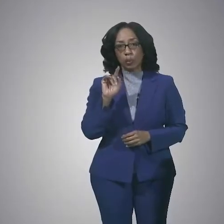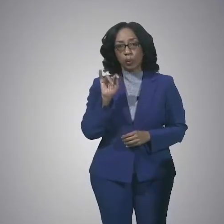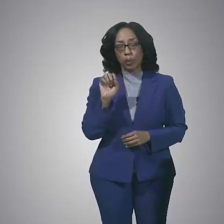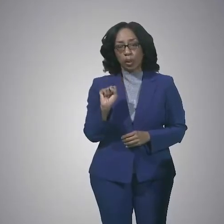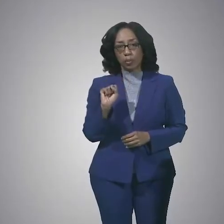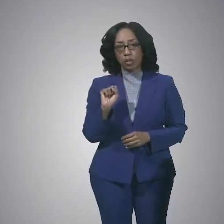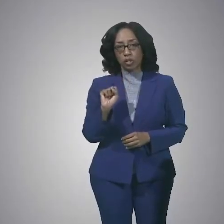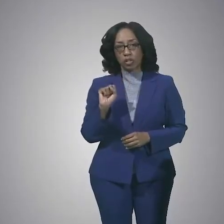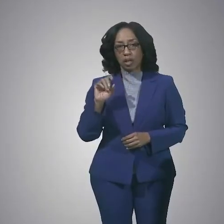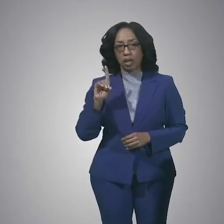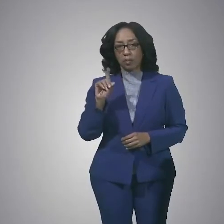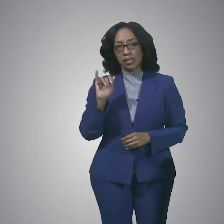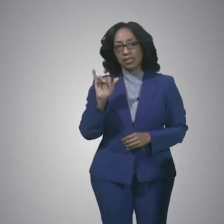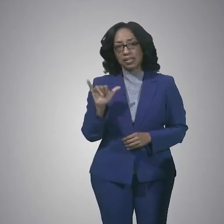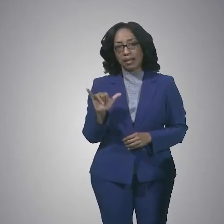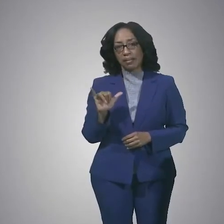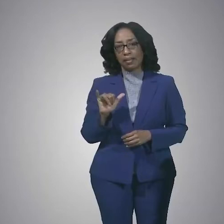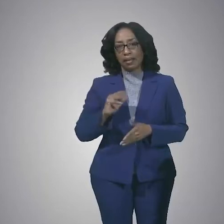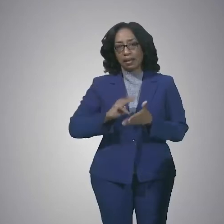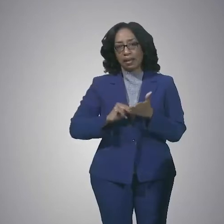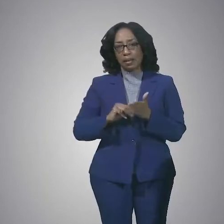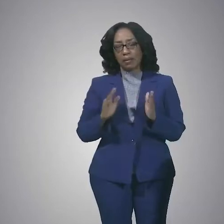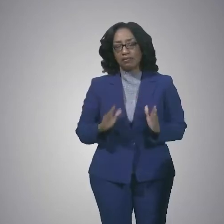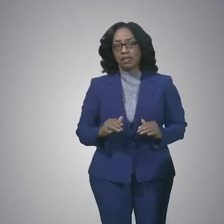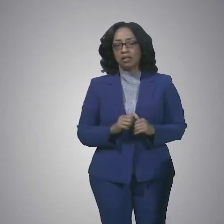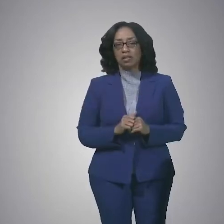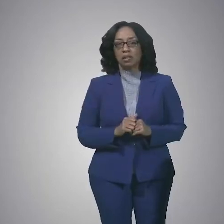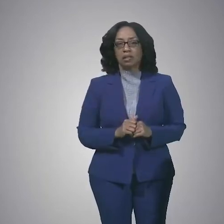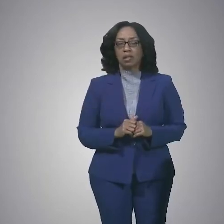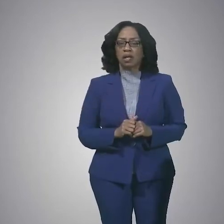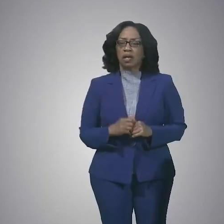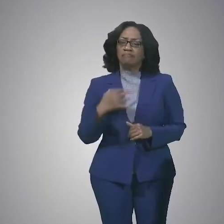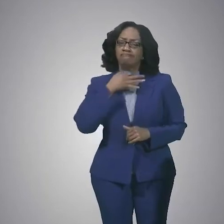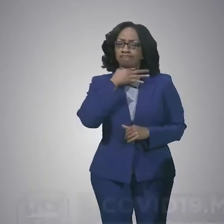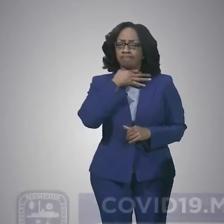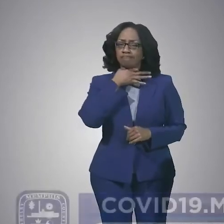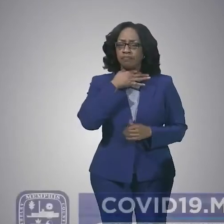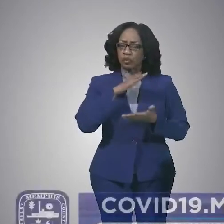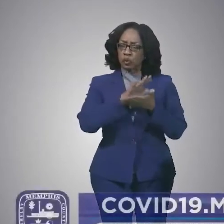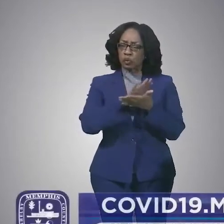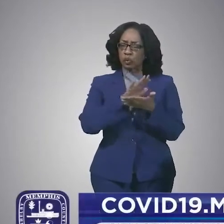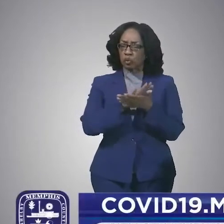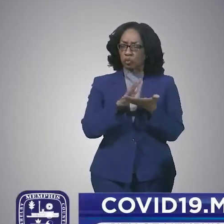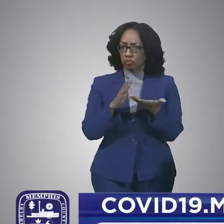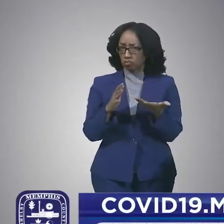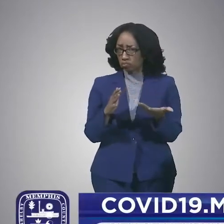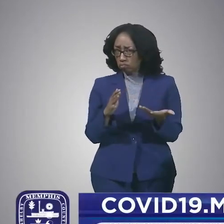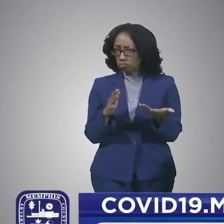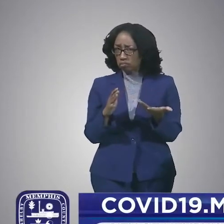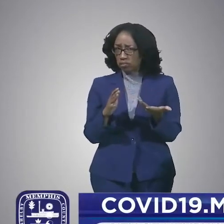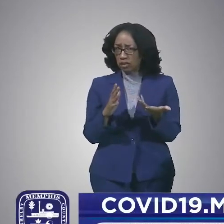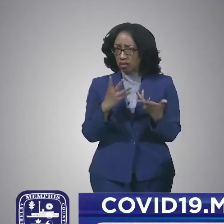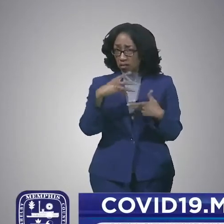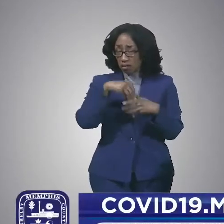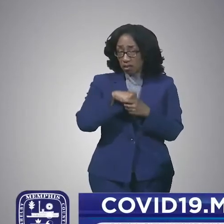Taylor. I'm just wondering what role the schools might be playing in the vaccination of